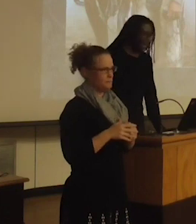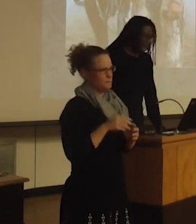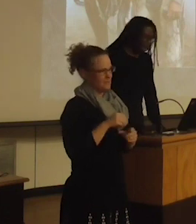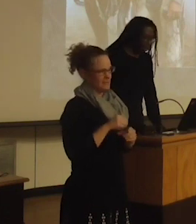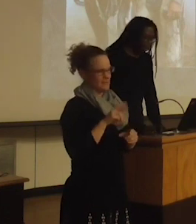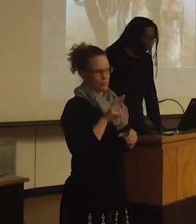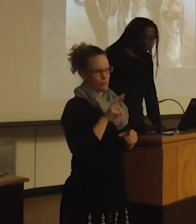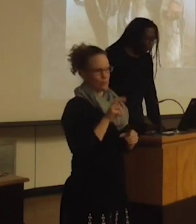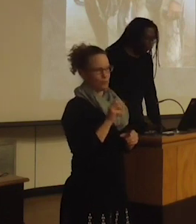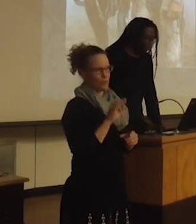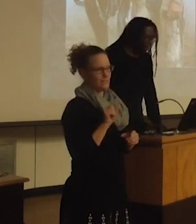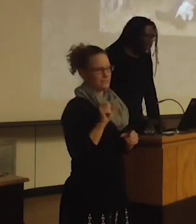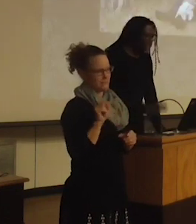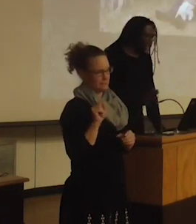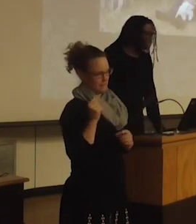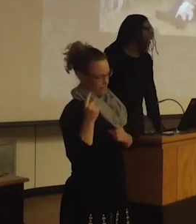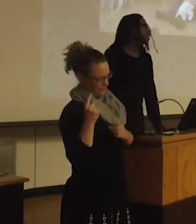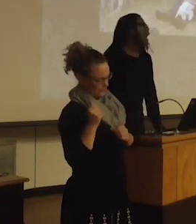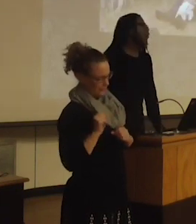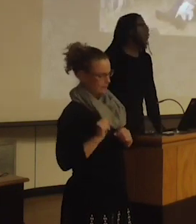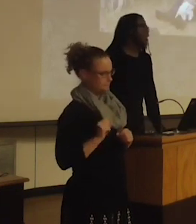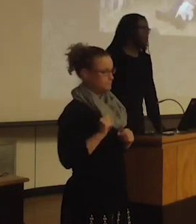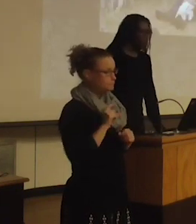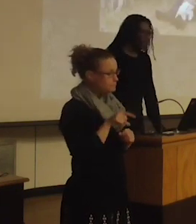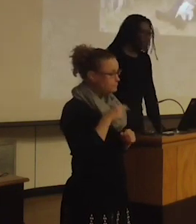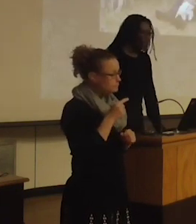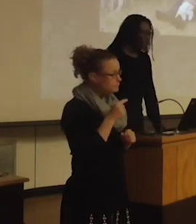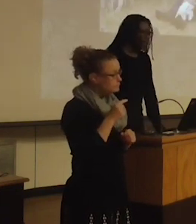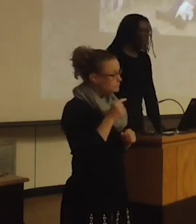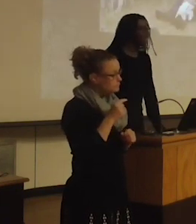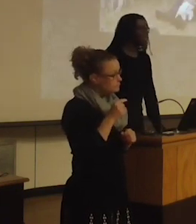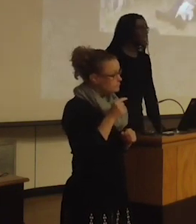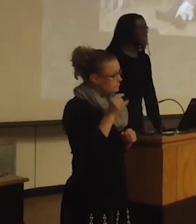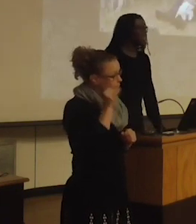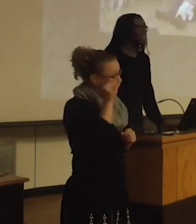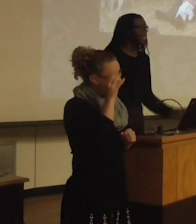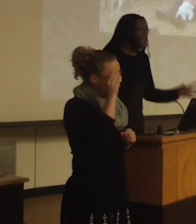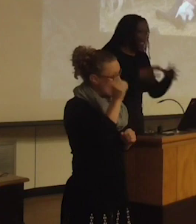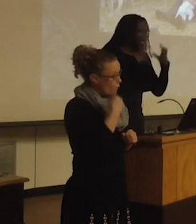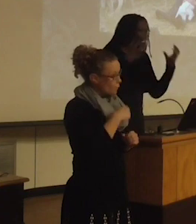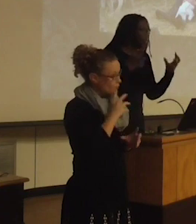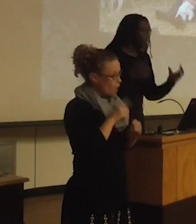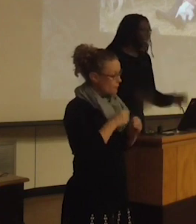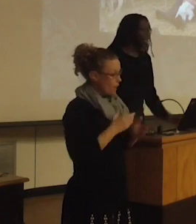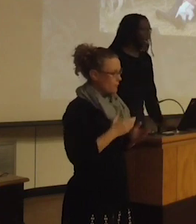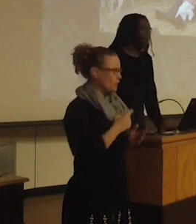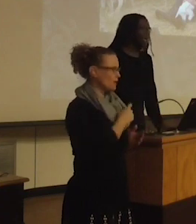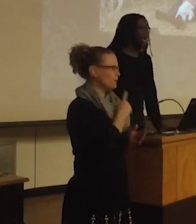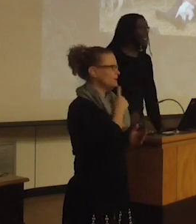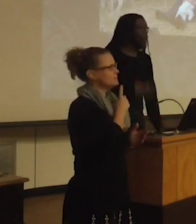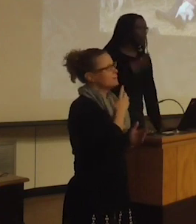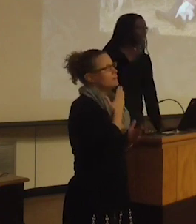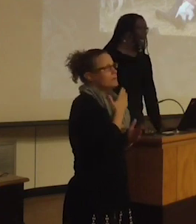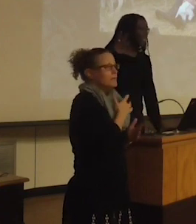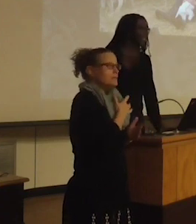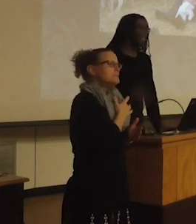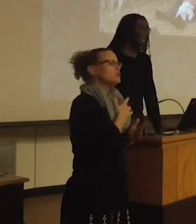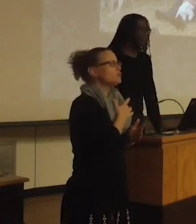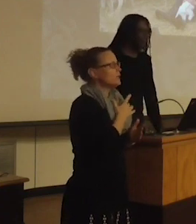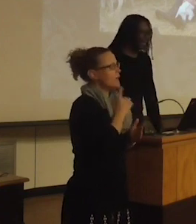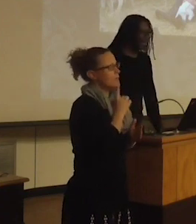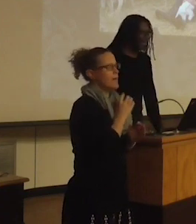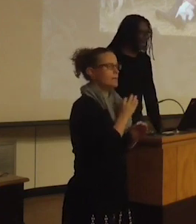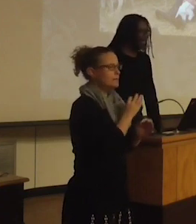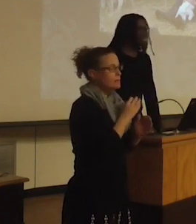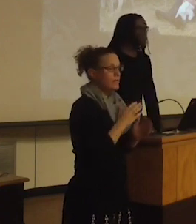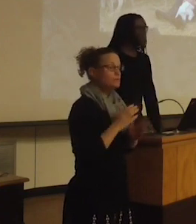imagination. And so it's not just the cowboy that we talk about here in these endearing and often